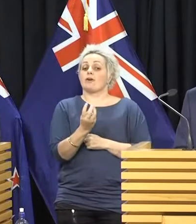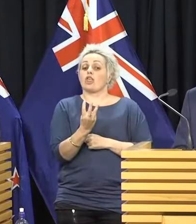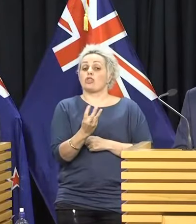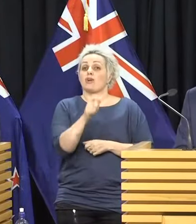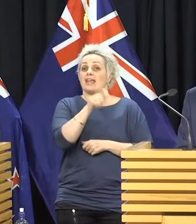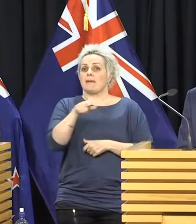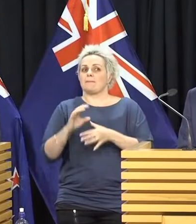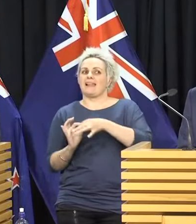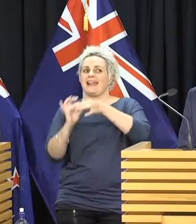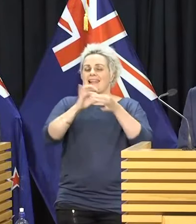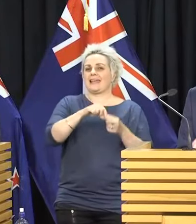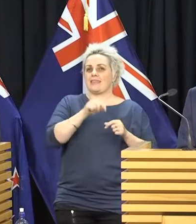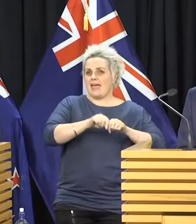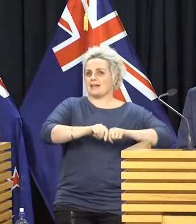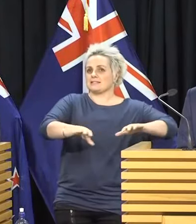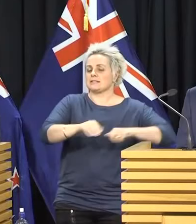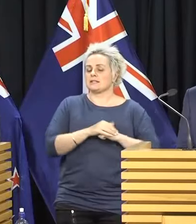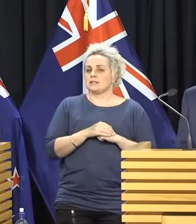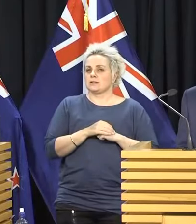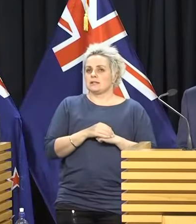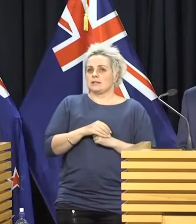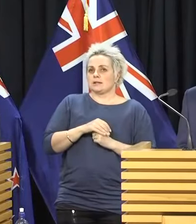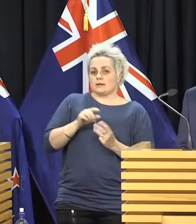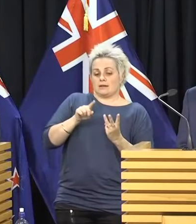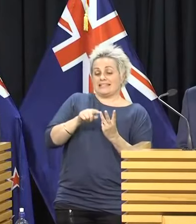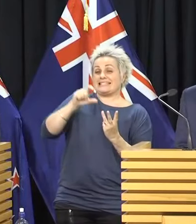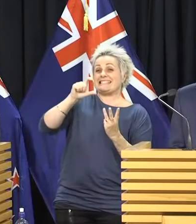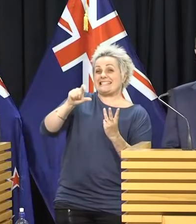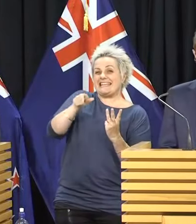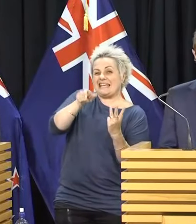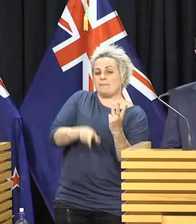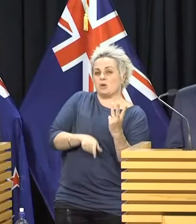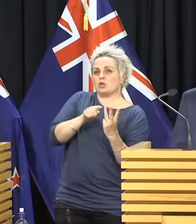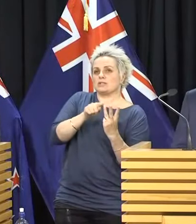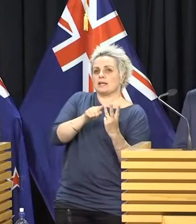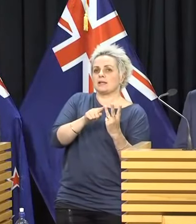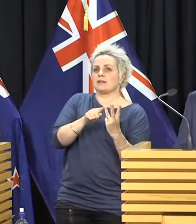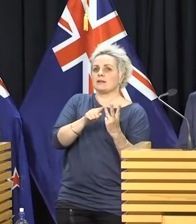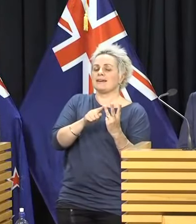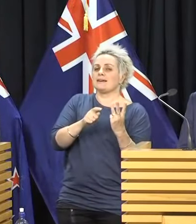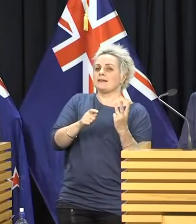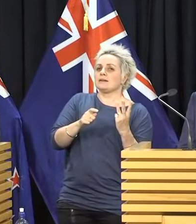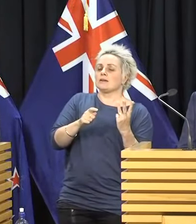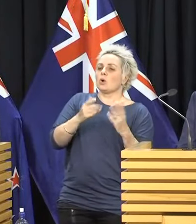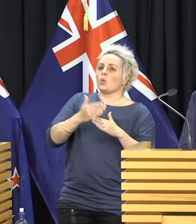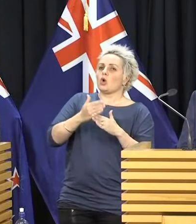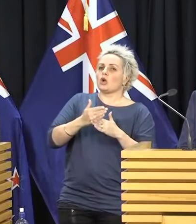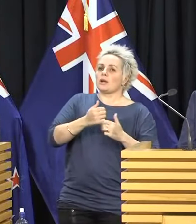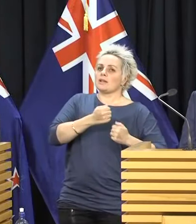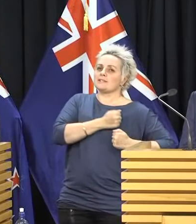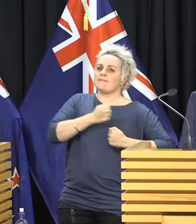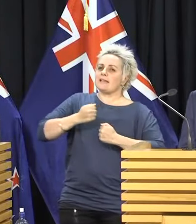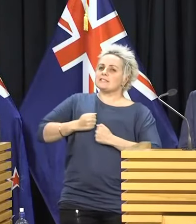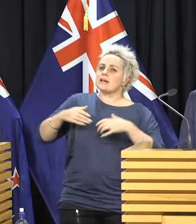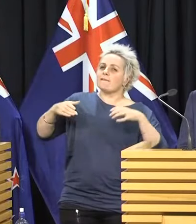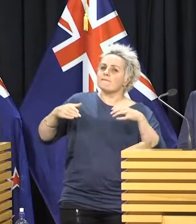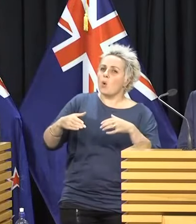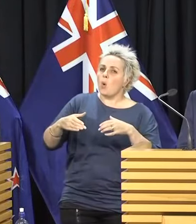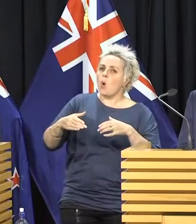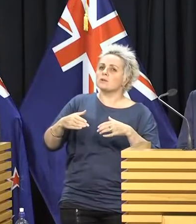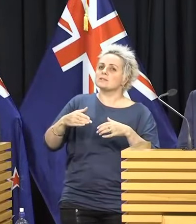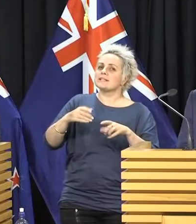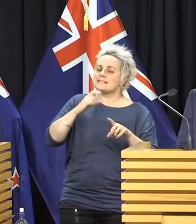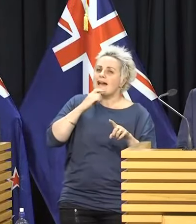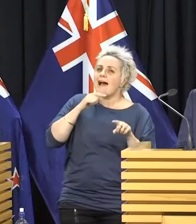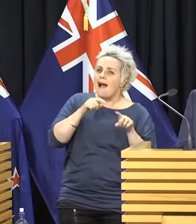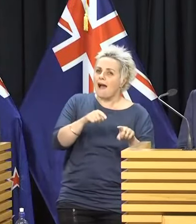that cluster. The case C, which I've just spoken about, is a civilian New Zealand Defence Force worker and a close contact of